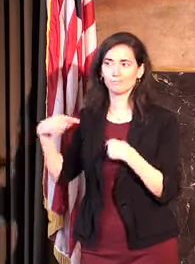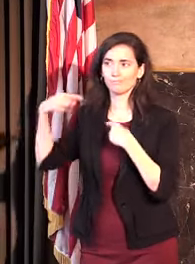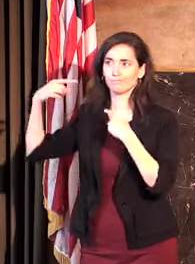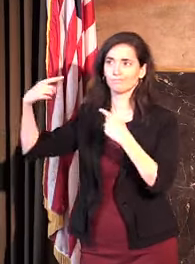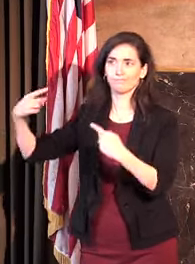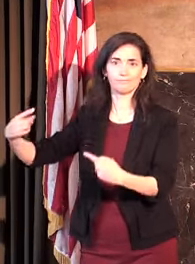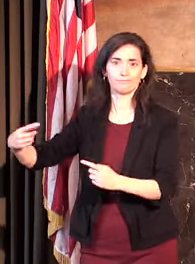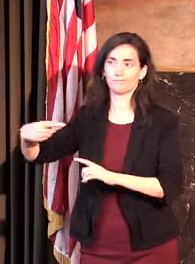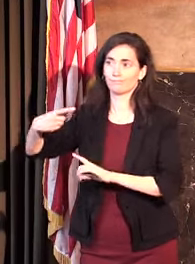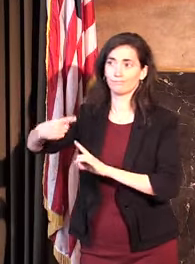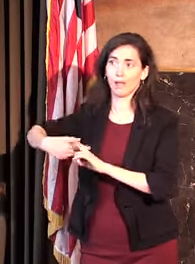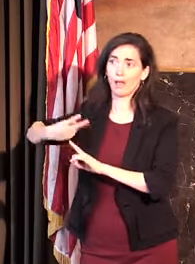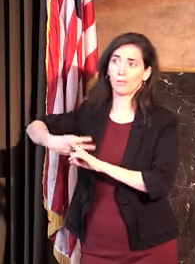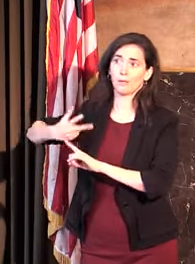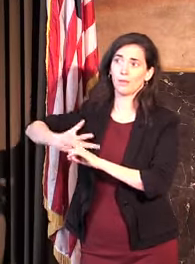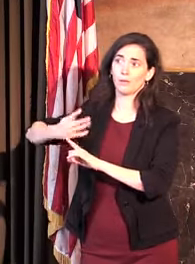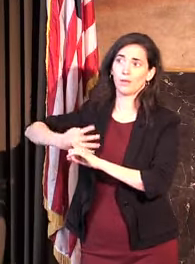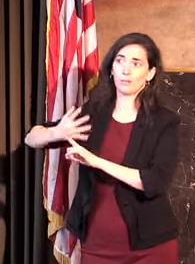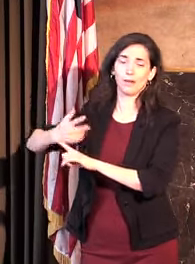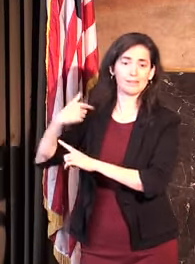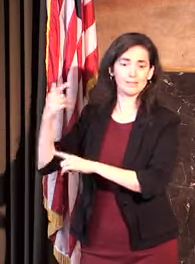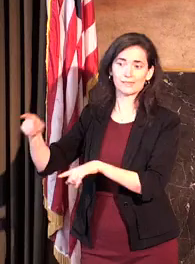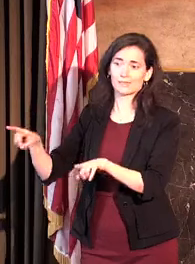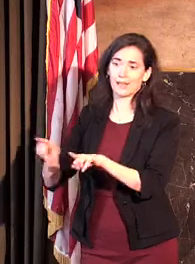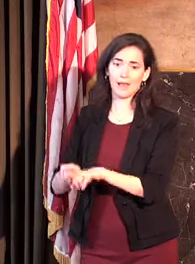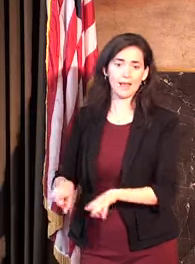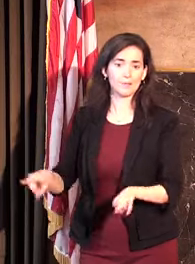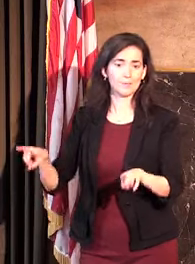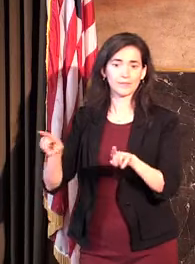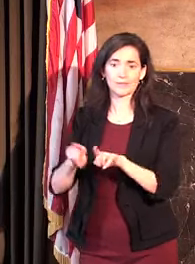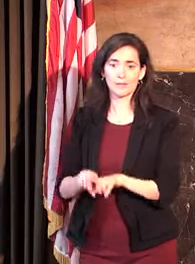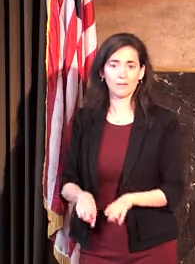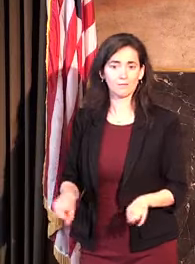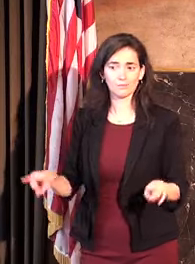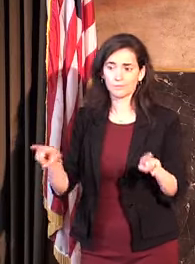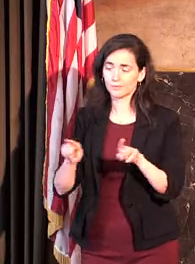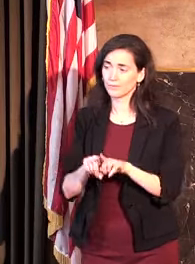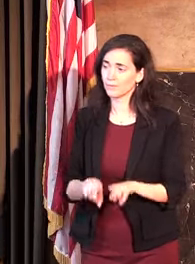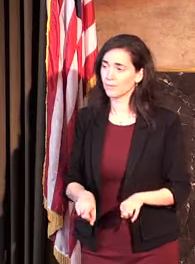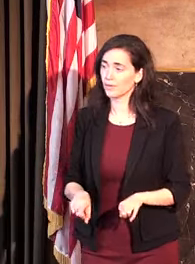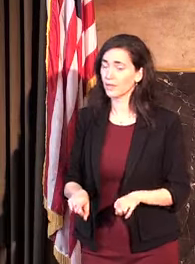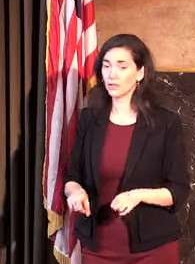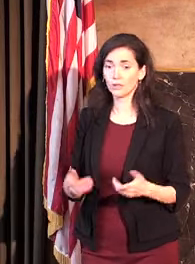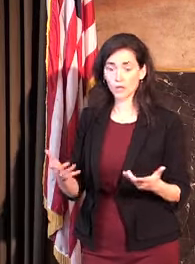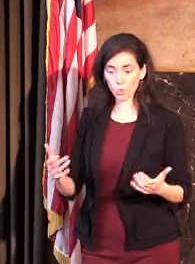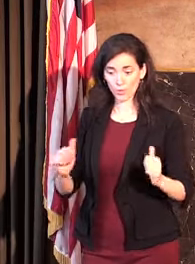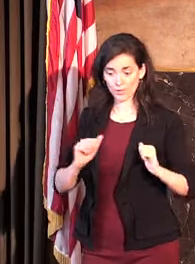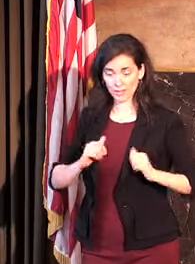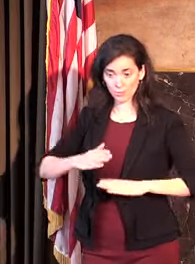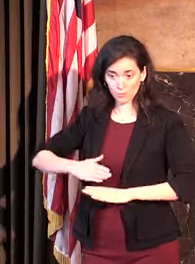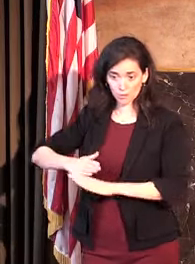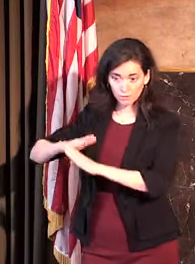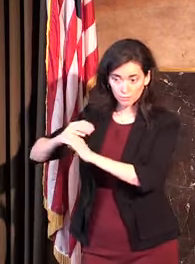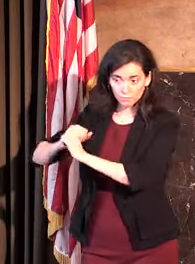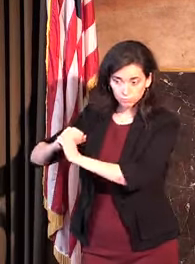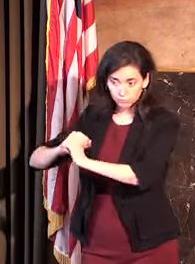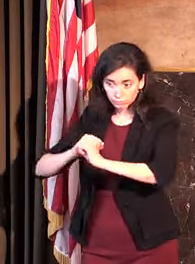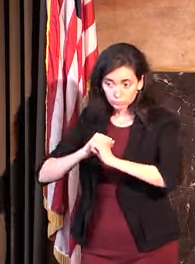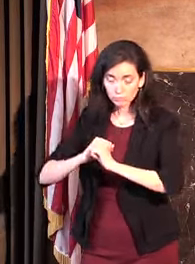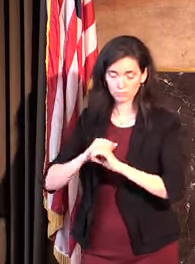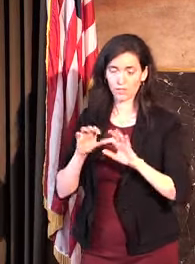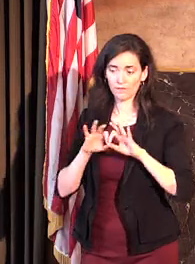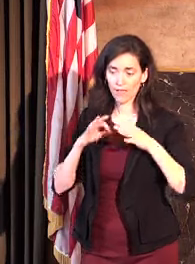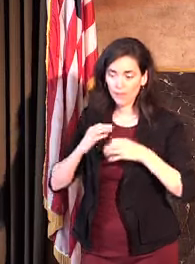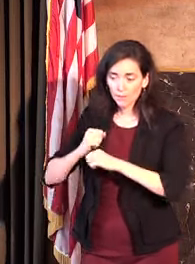last number of months, because it remains the case that in order to protect yourself, your family, your community, to have